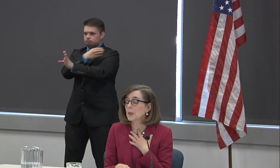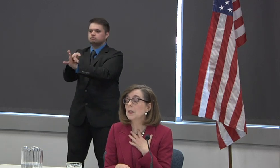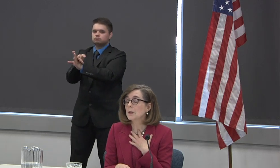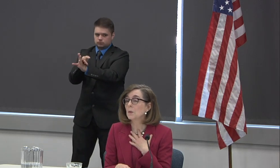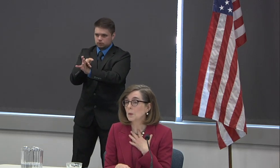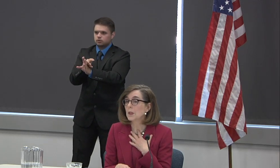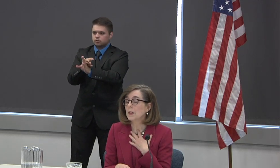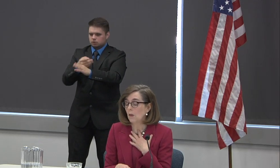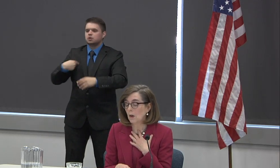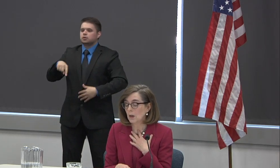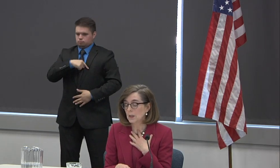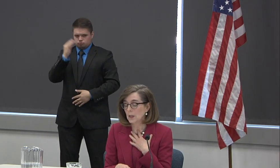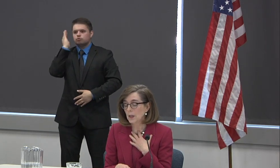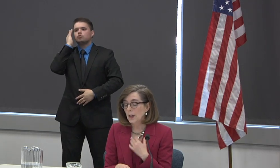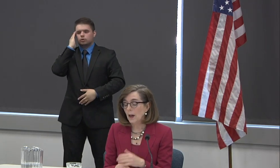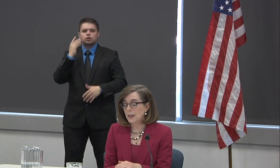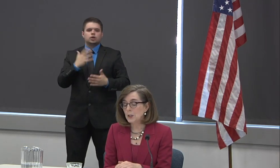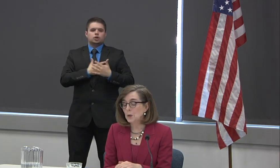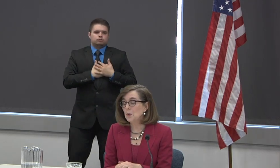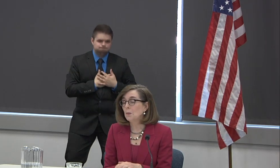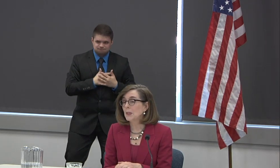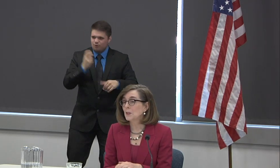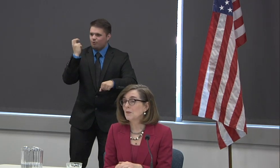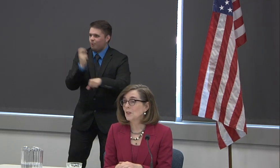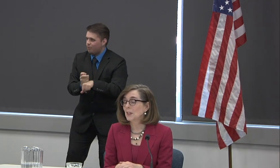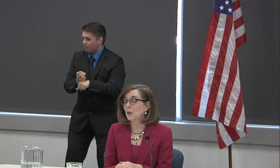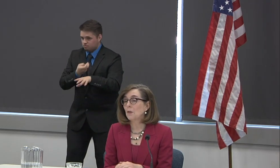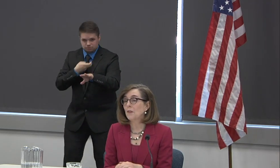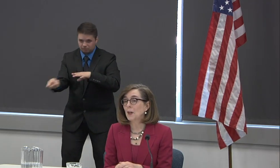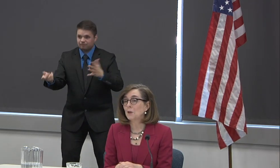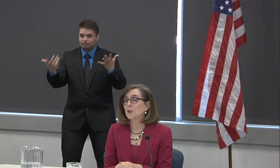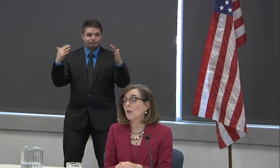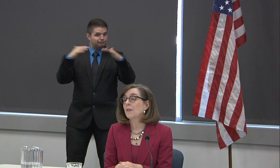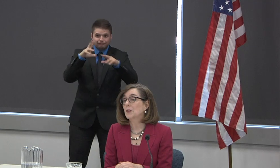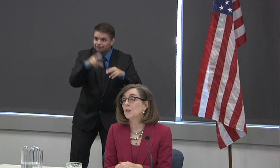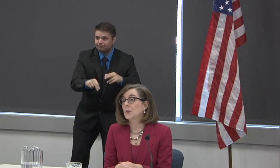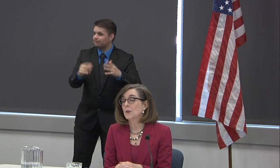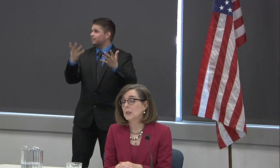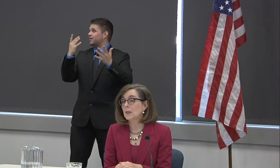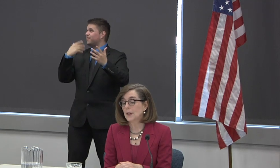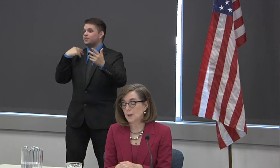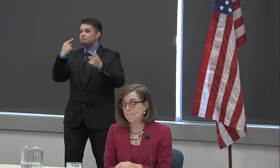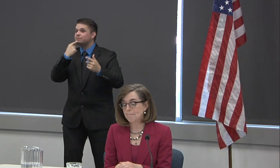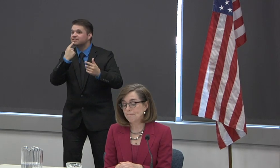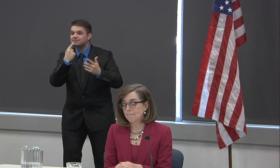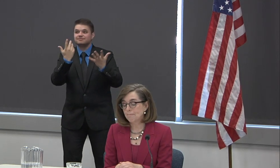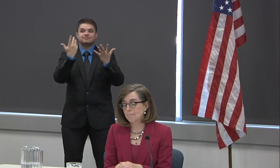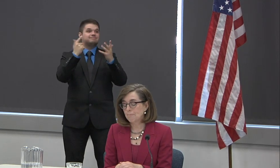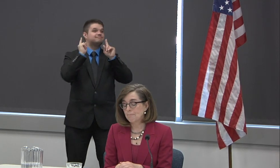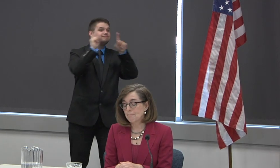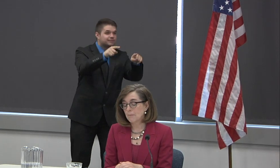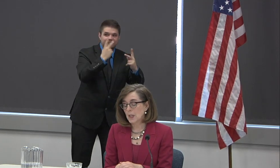really, really hard. I too will miss visiting our fairs and our festivals this year.